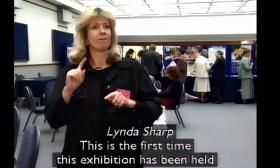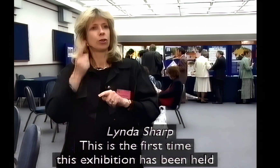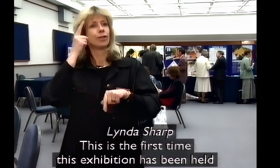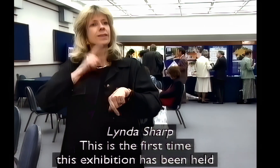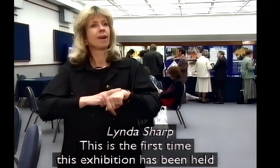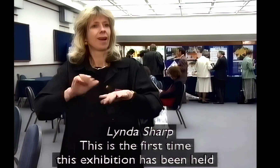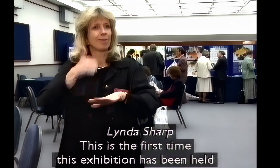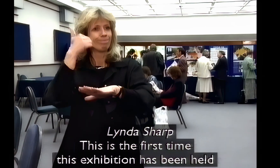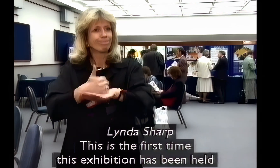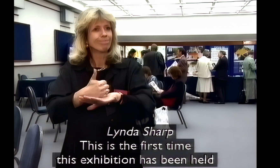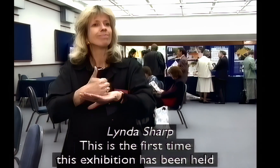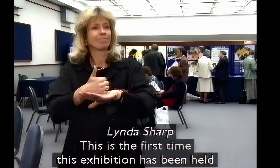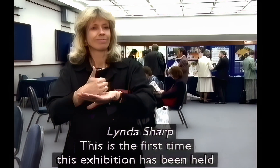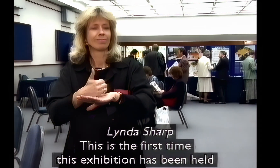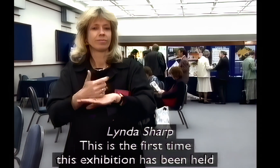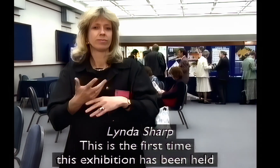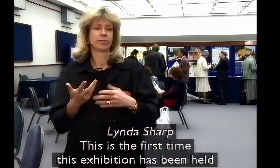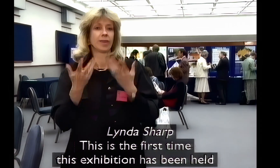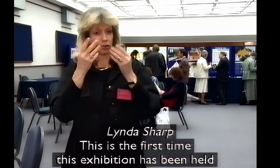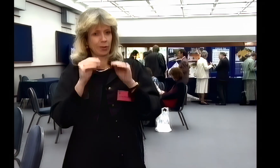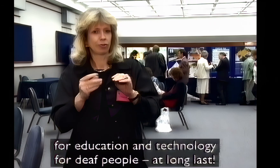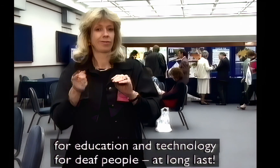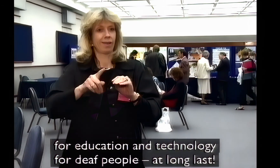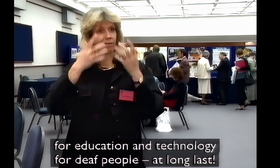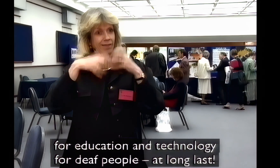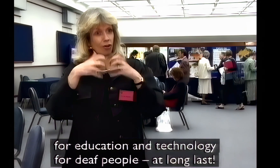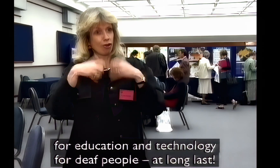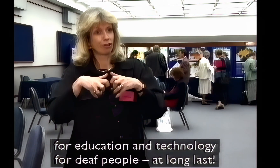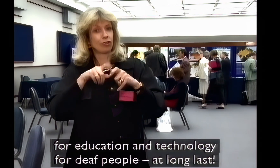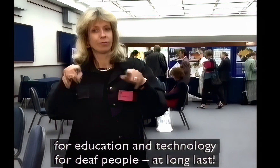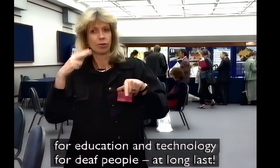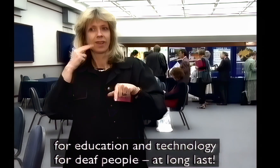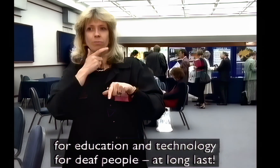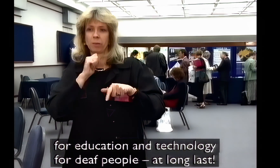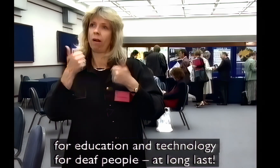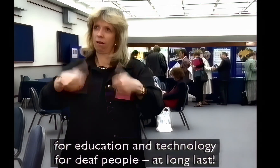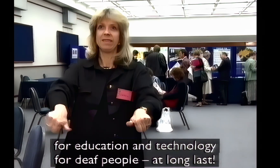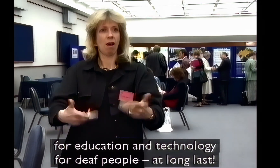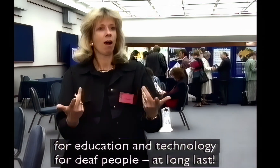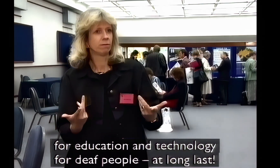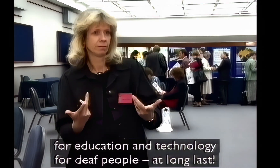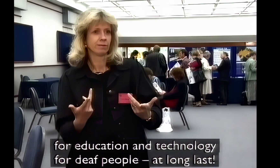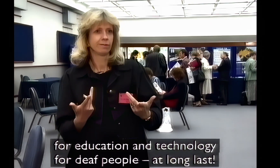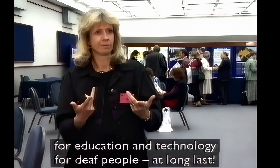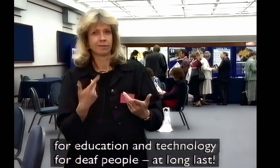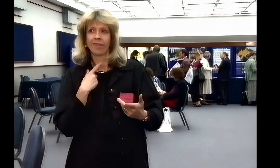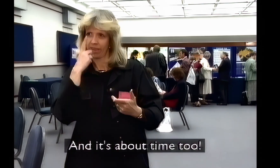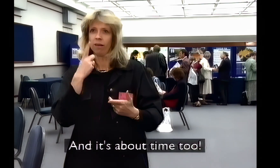I know this is the first time this exhibition has been held for education and technology for deaf people, at long last, and I think it's